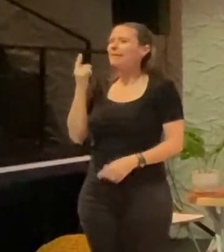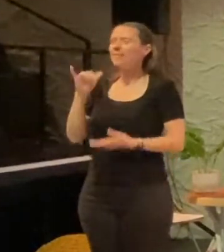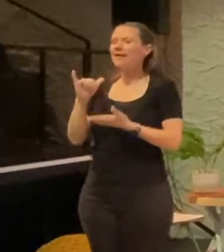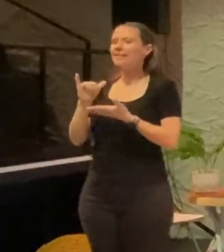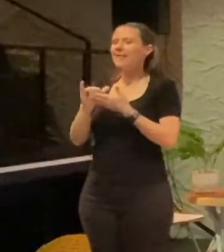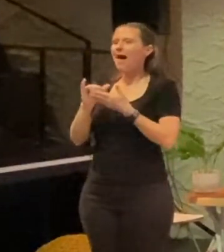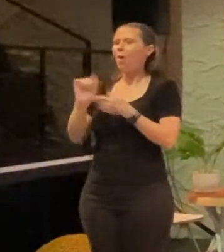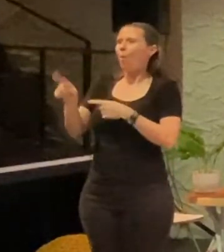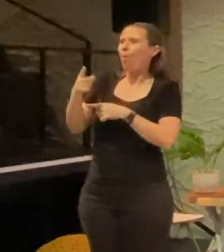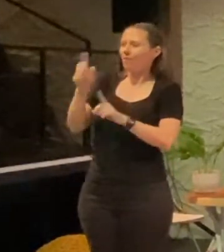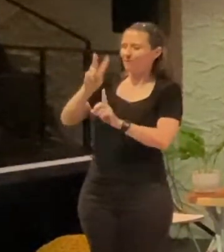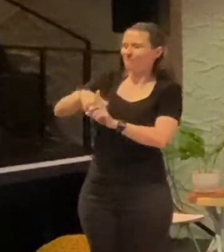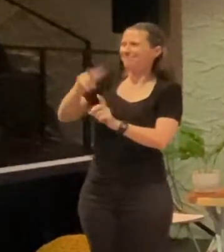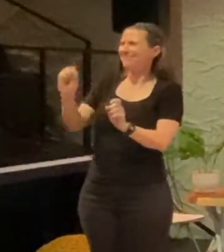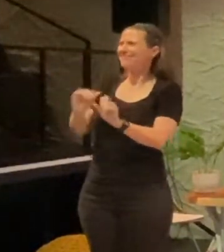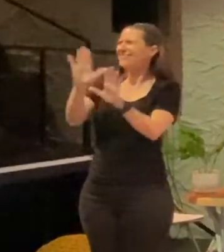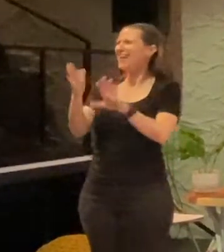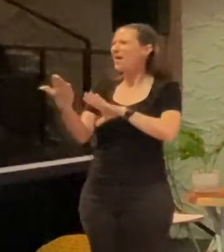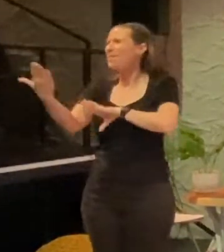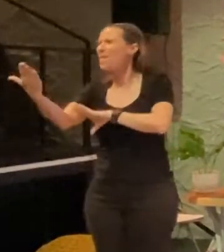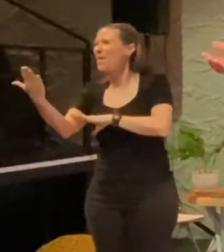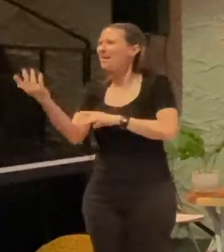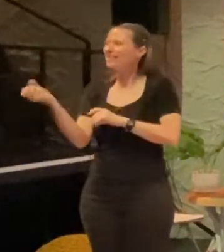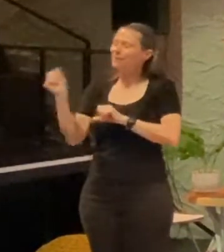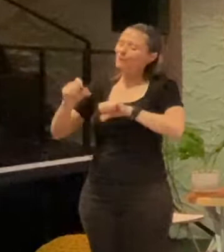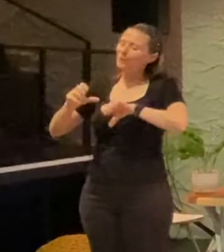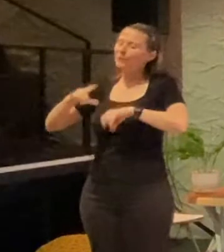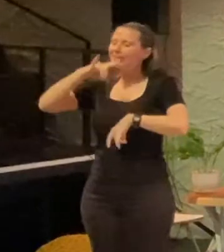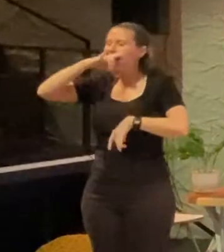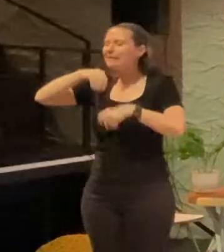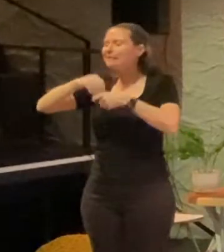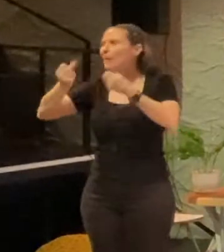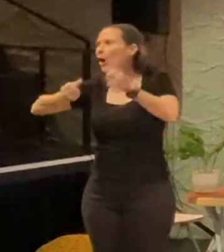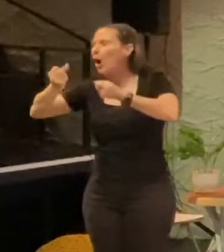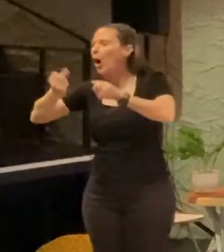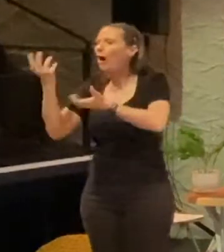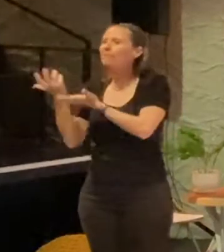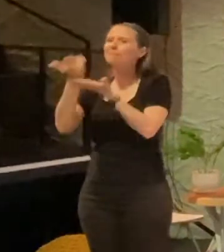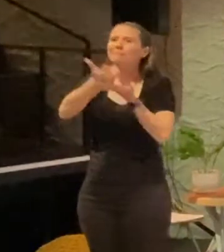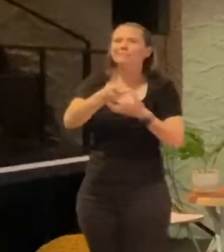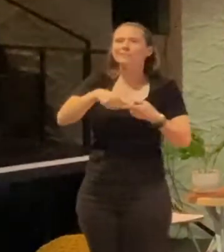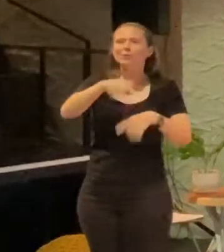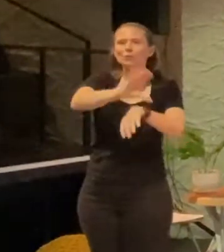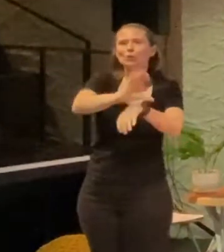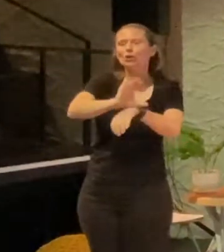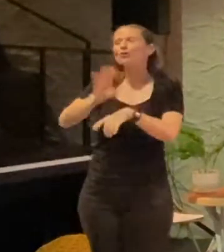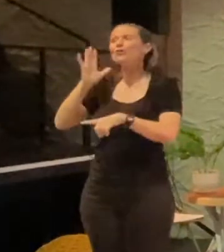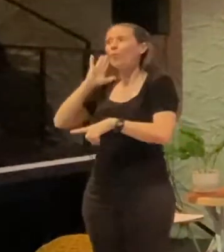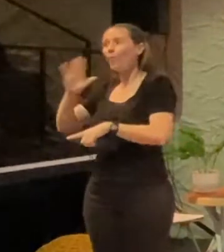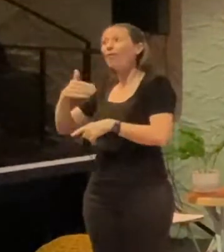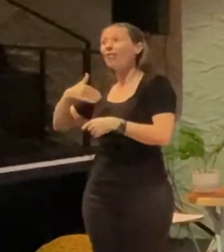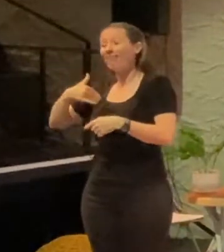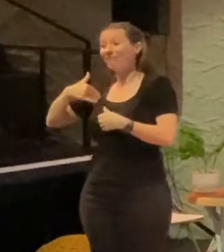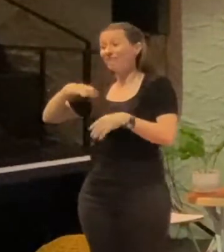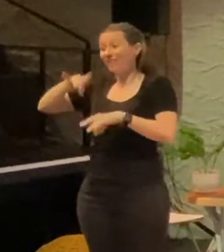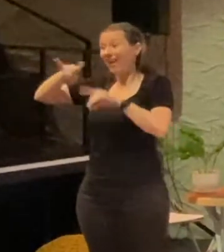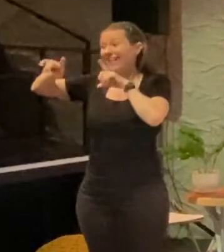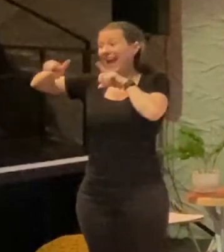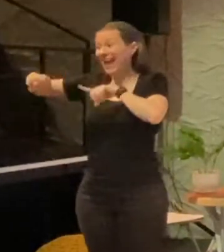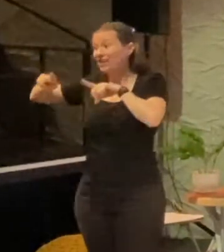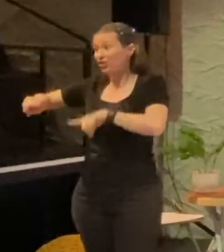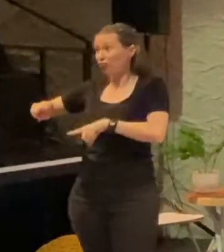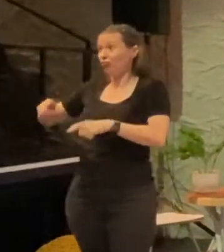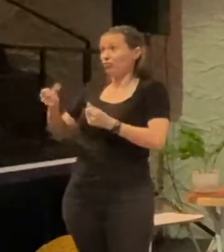on Sunday mornings and gets the kids in the car and gets everybody to church. It will be an answer and answers that